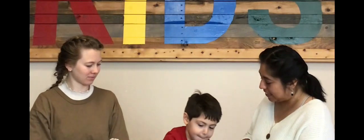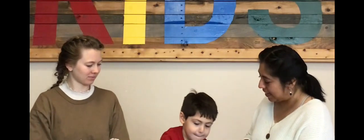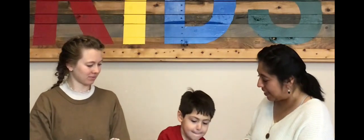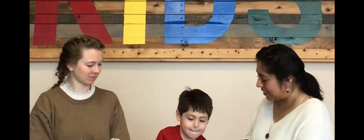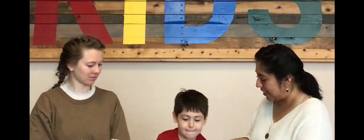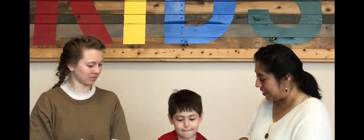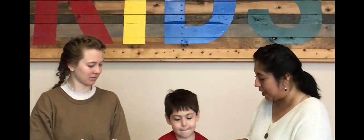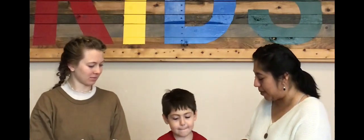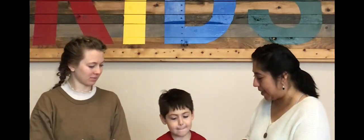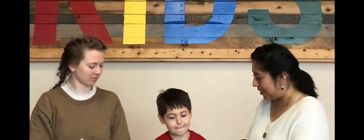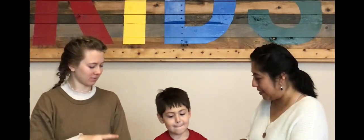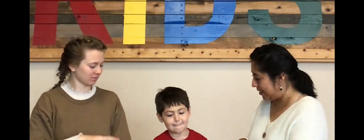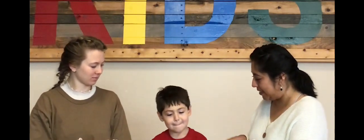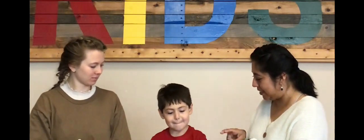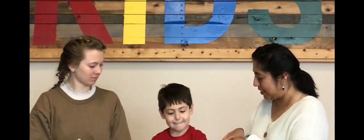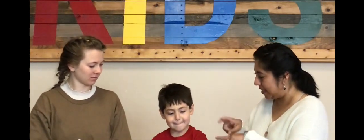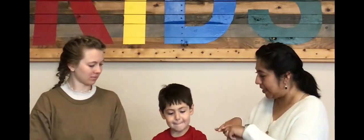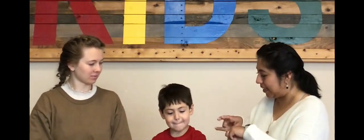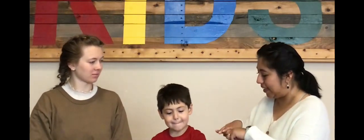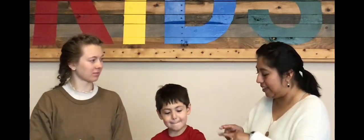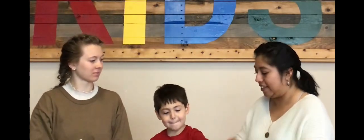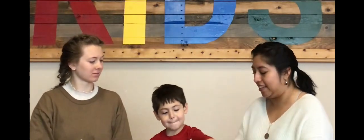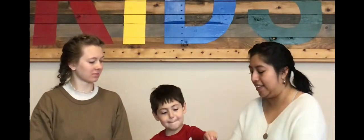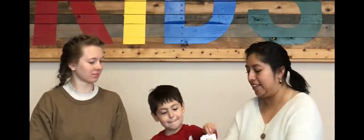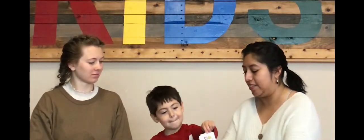Gracias. Siéntate bien. Siéntate.